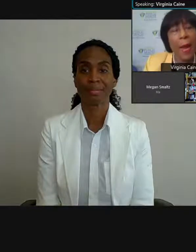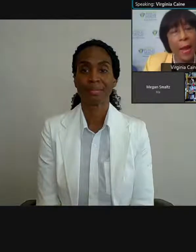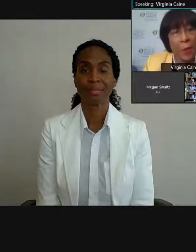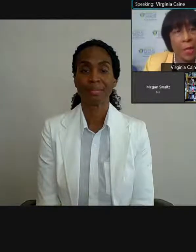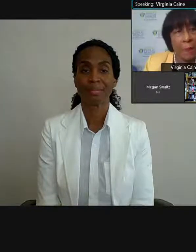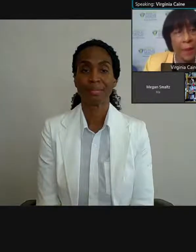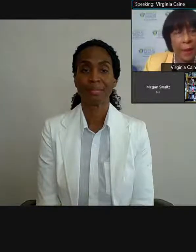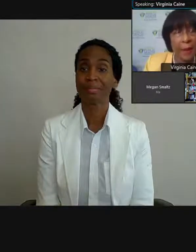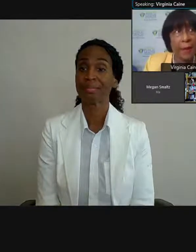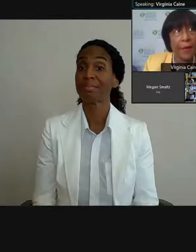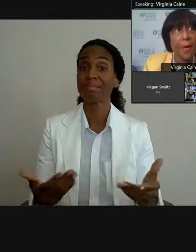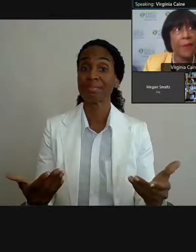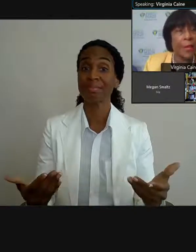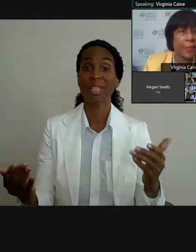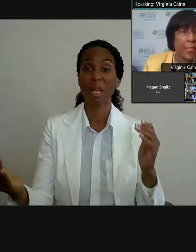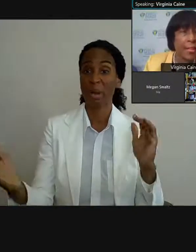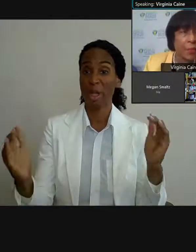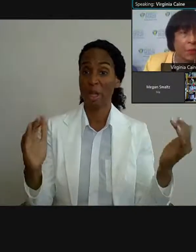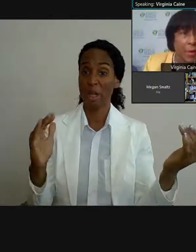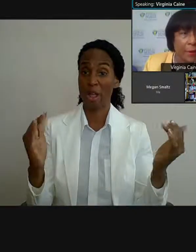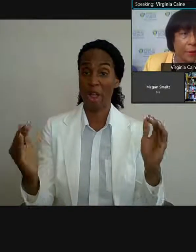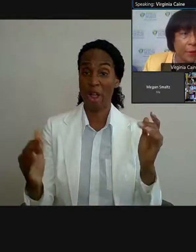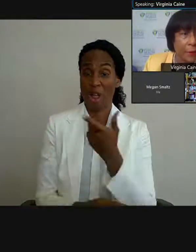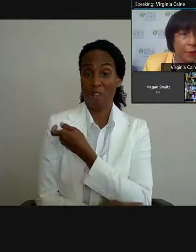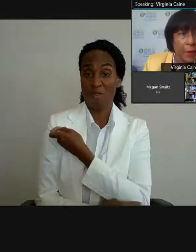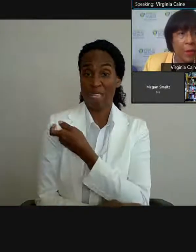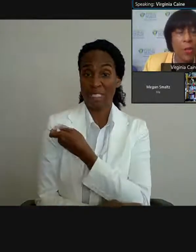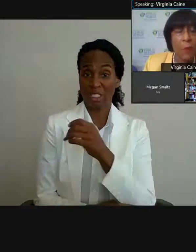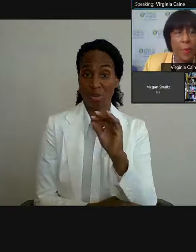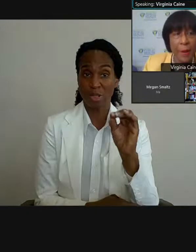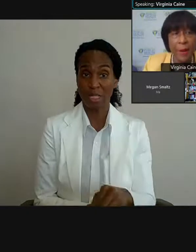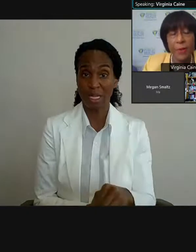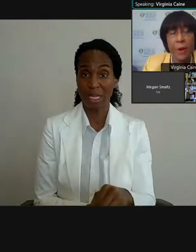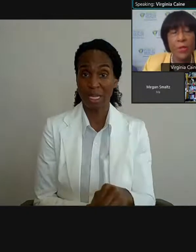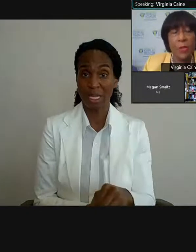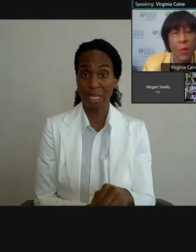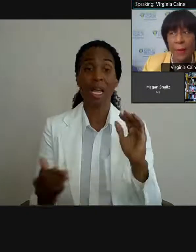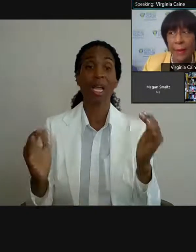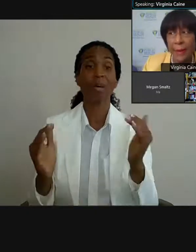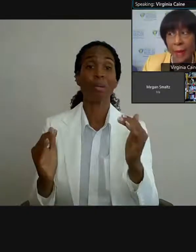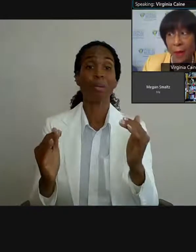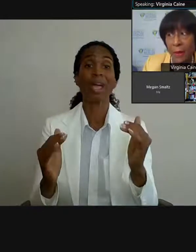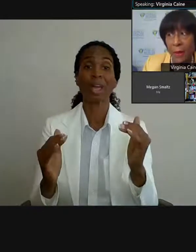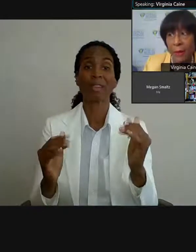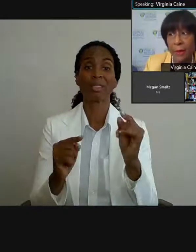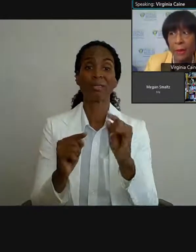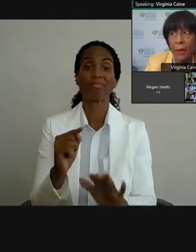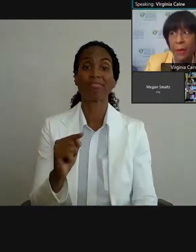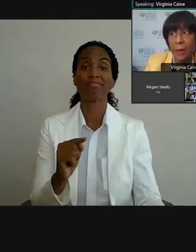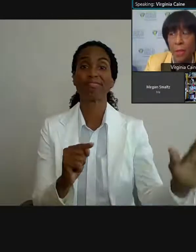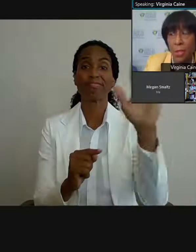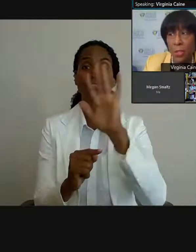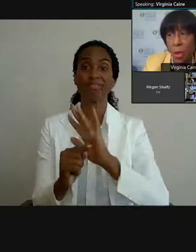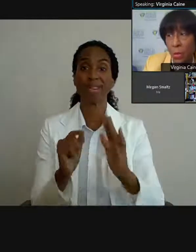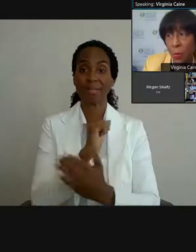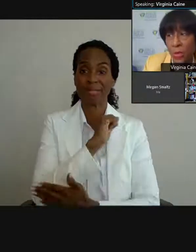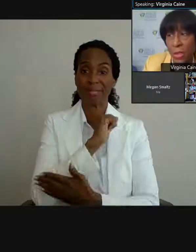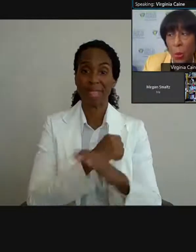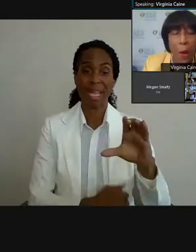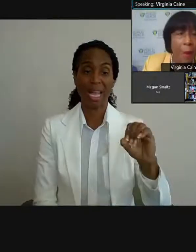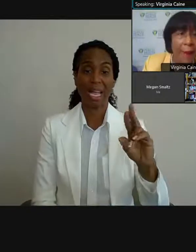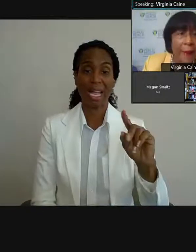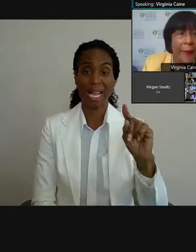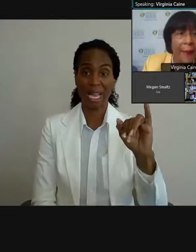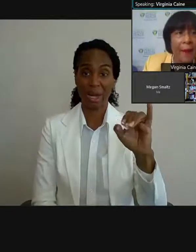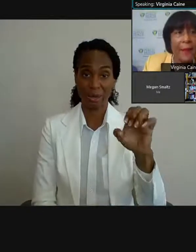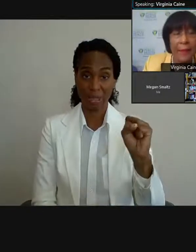And so how do we compare in our vaccination rates compared to our surrounding counties? So you will